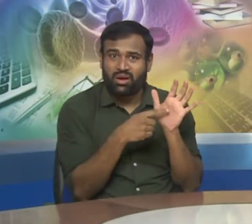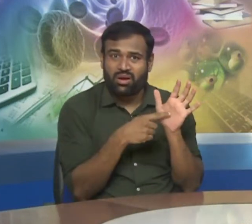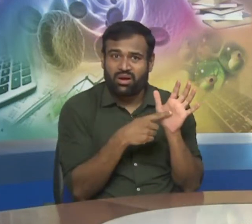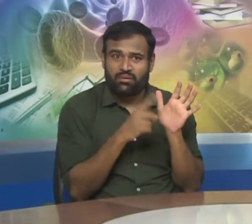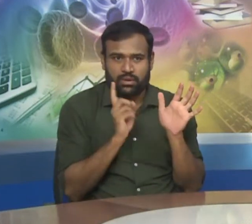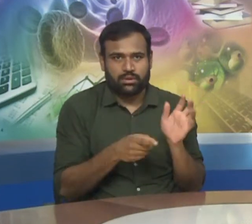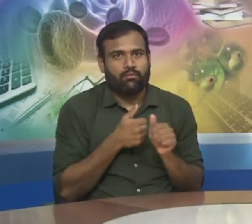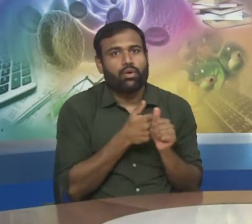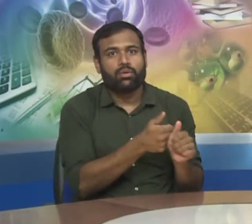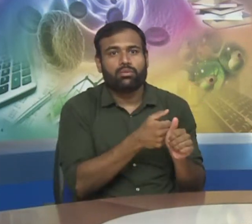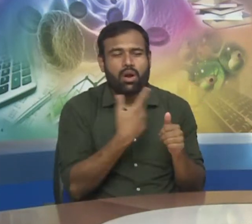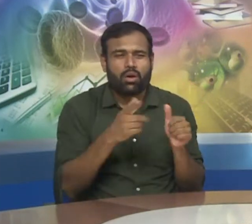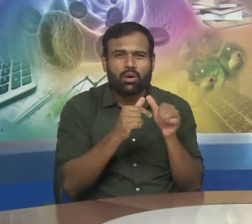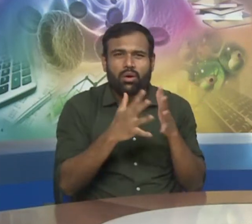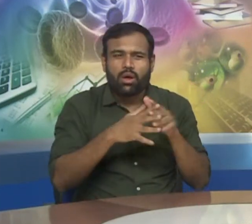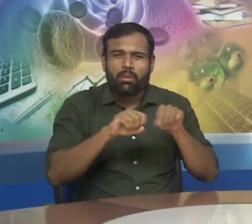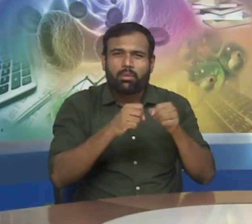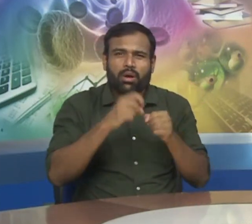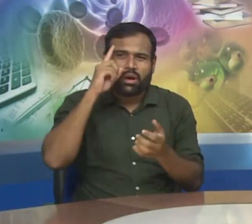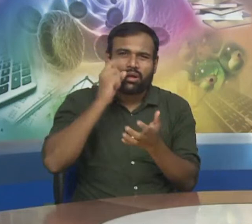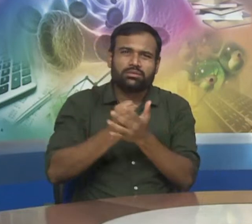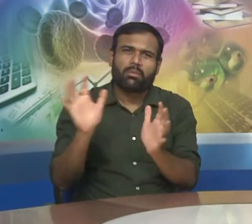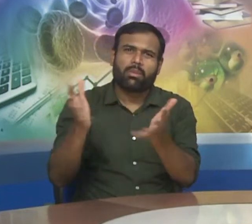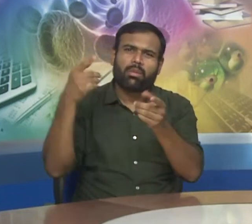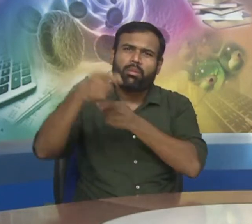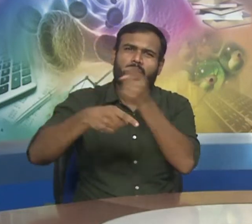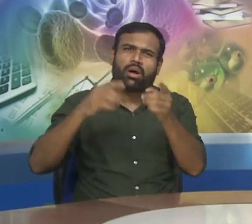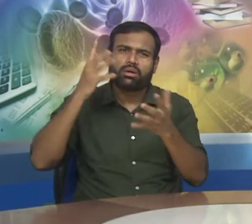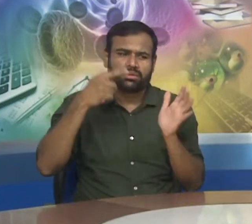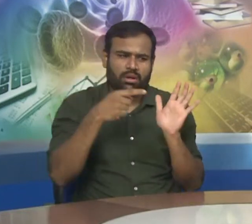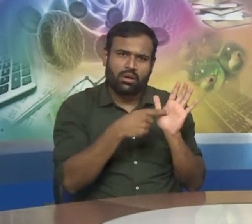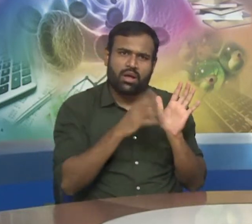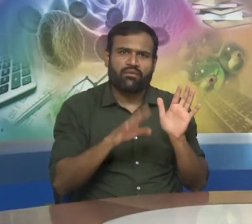It does not allow any violation of the Constitution.